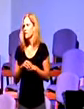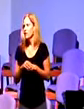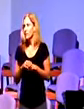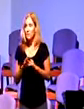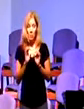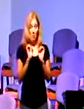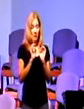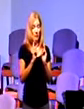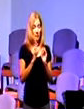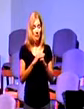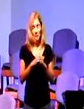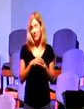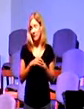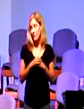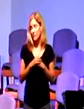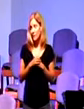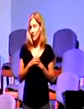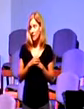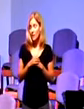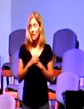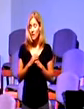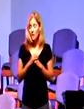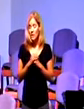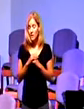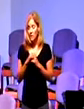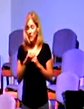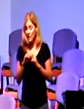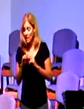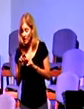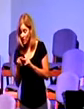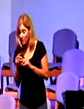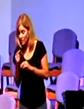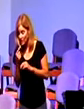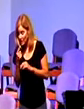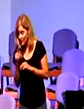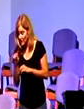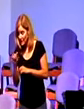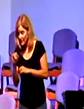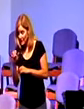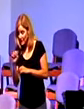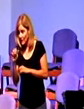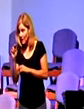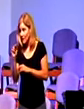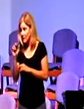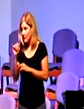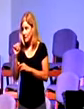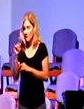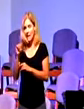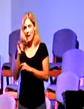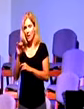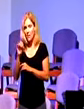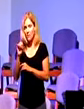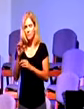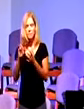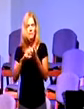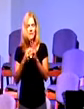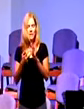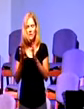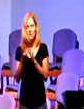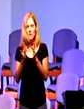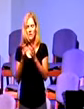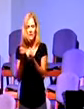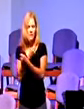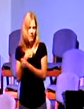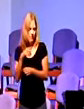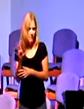was like, okay. So I leaned down to her again and I said, Tia Anau Zezosi, which means Jesus loves you in